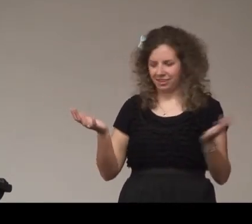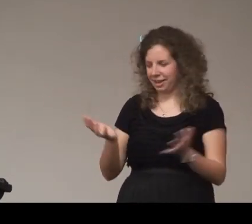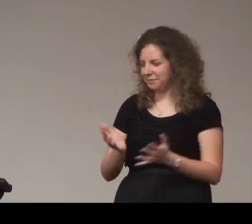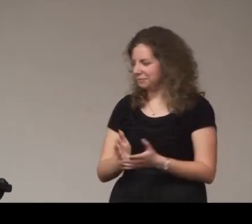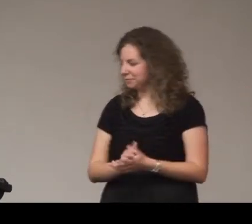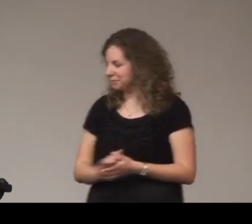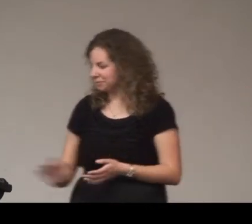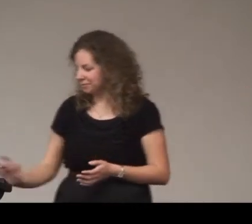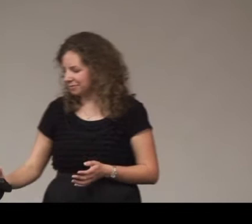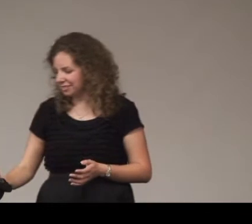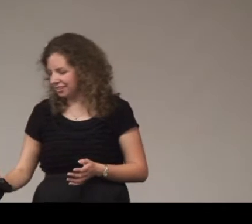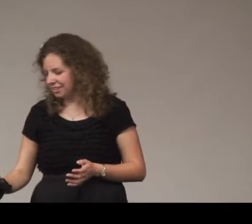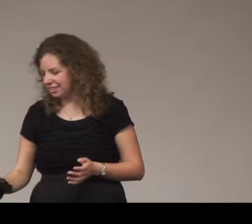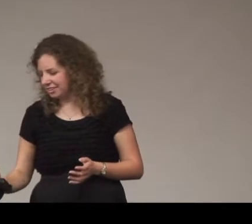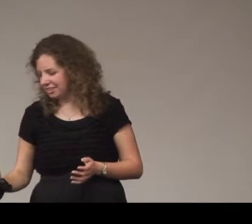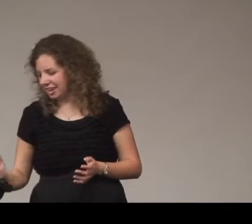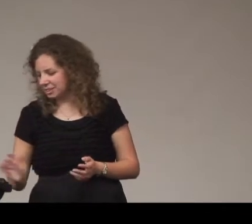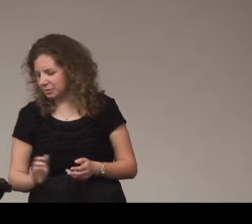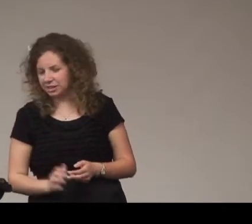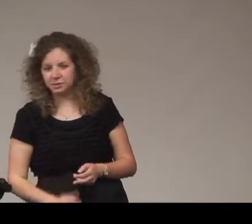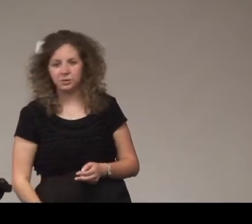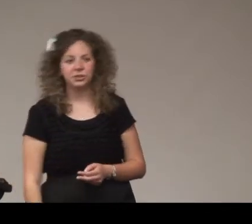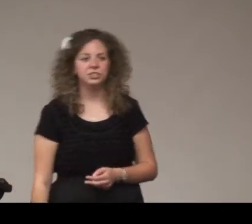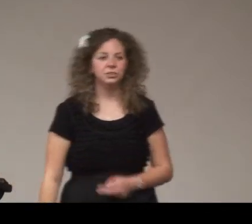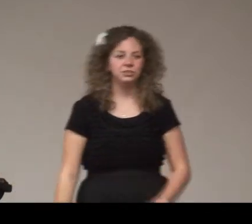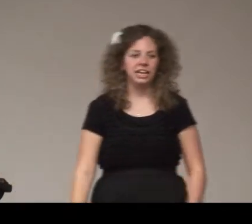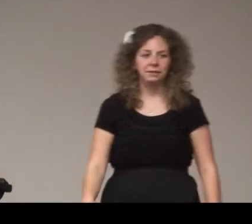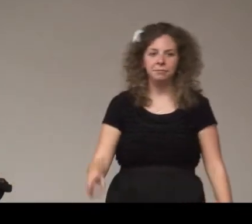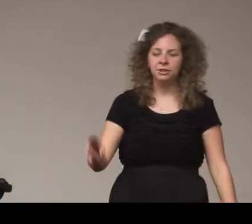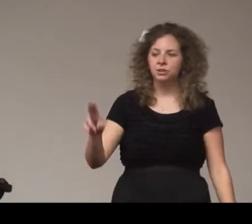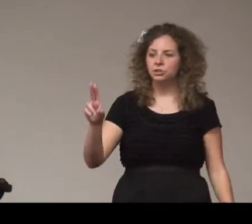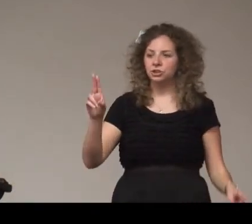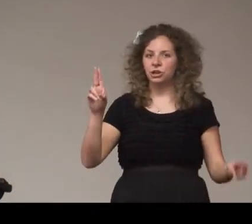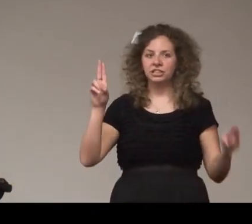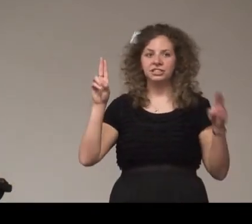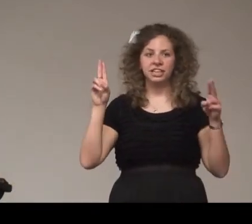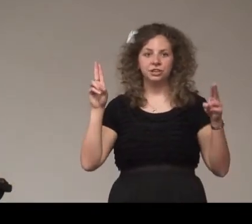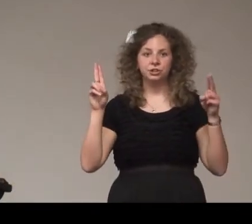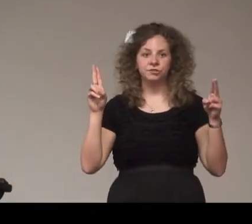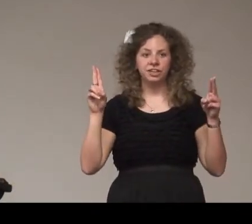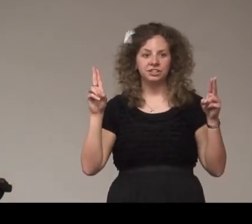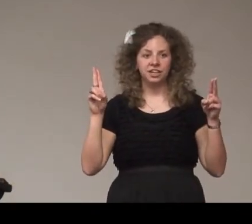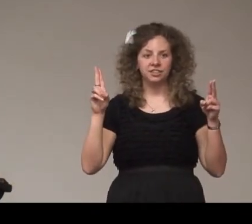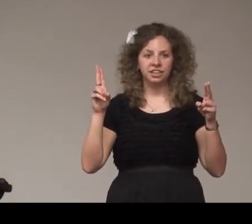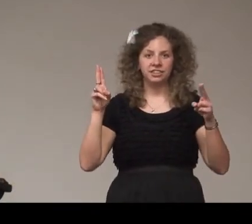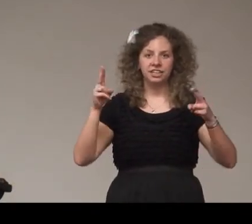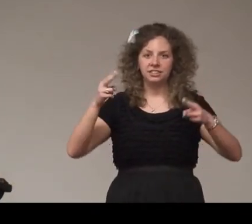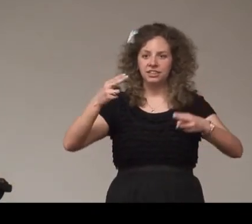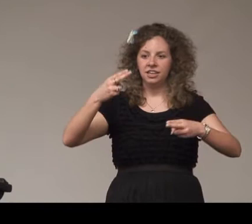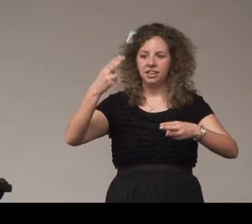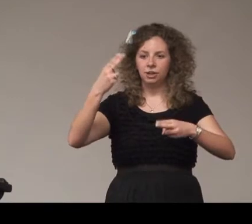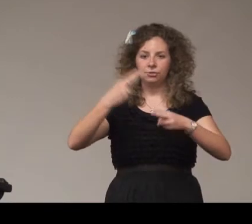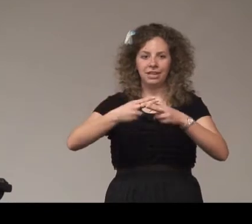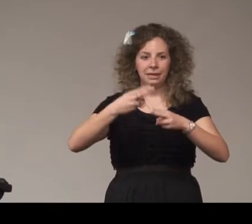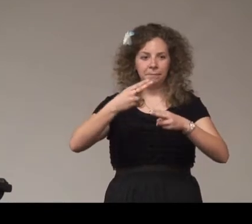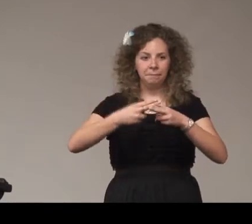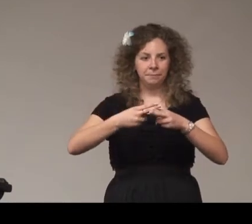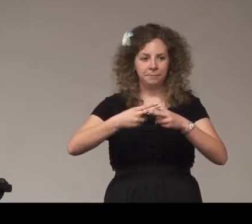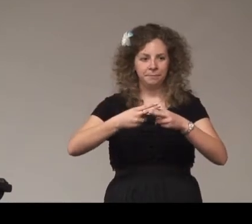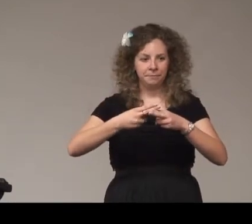okay? The next one is we're going to do name. So you're going to take your 2 fingers together like this, and go name,